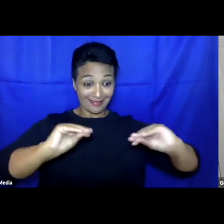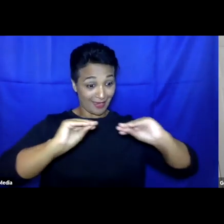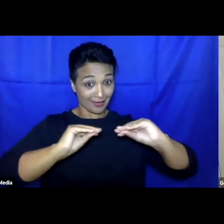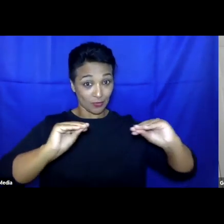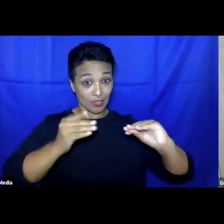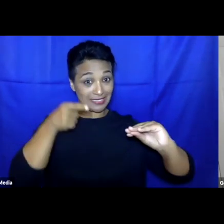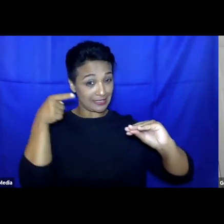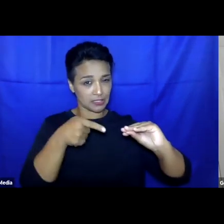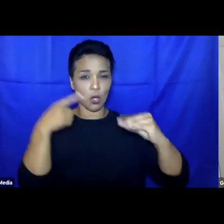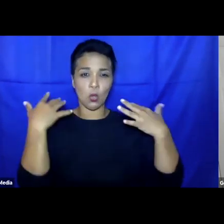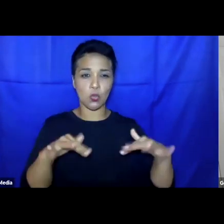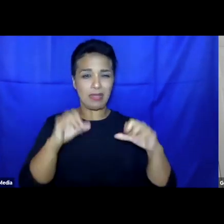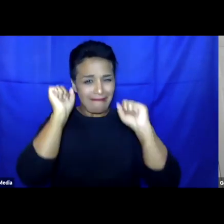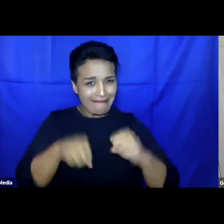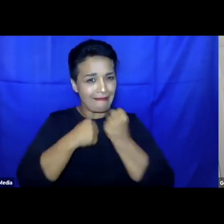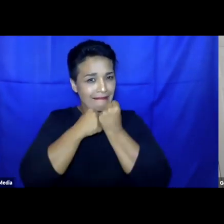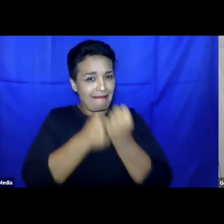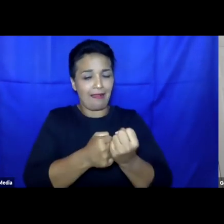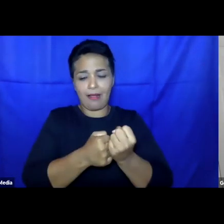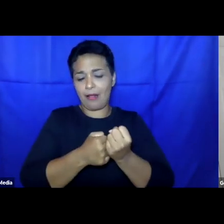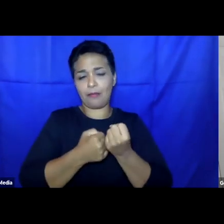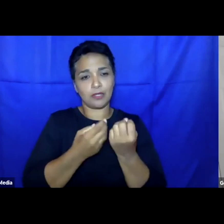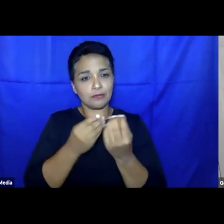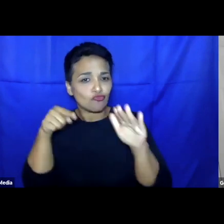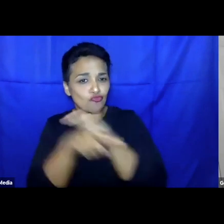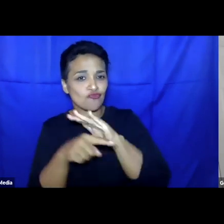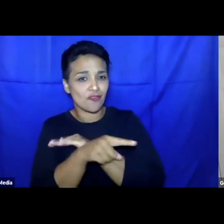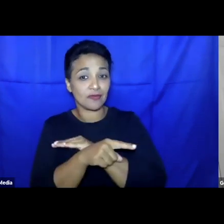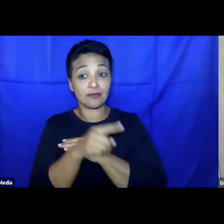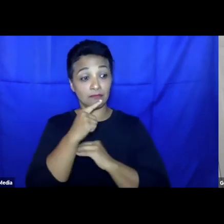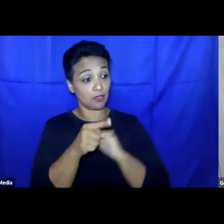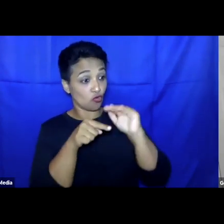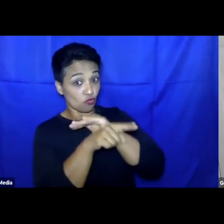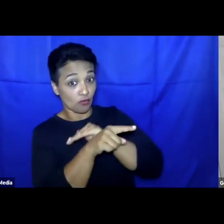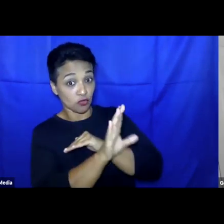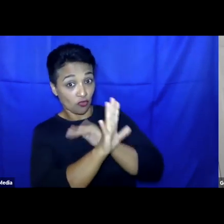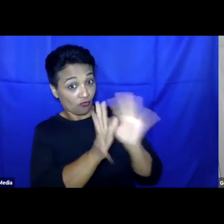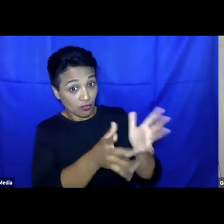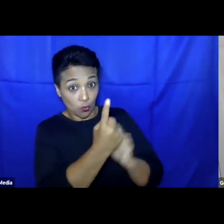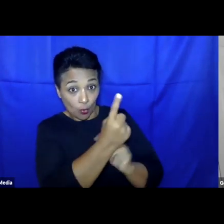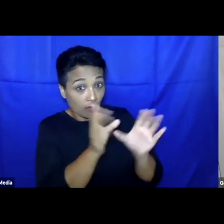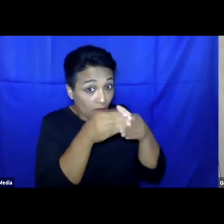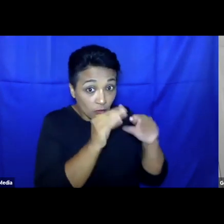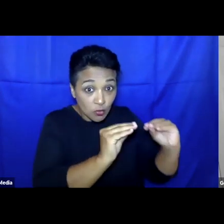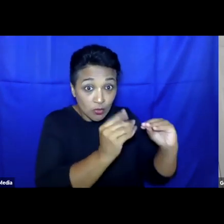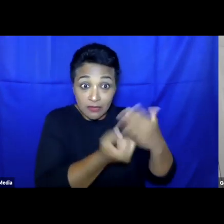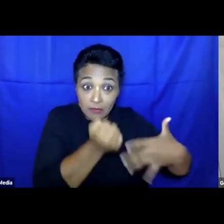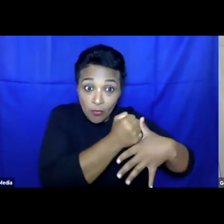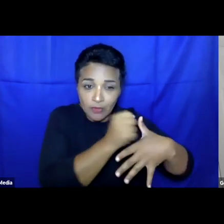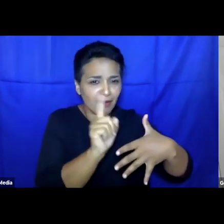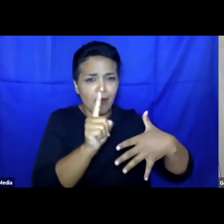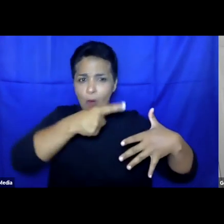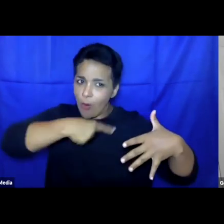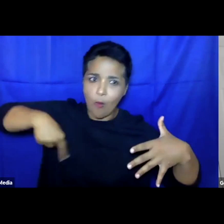that actually isn't just for the refugee, but it's for the country of nationality too. And I should